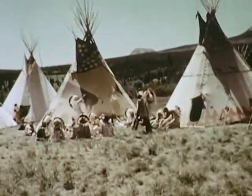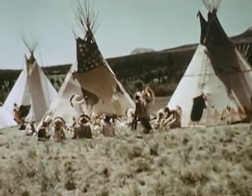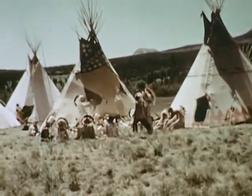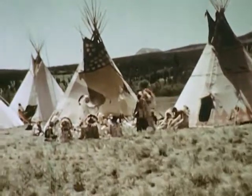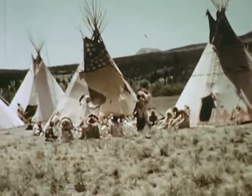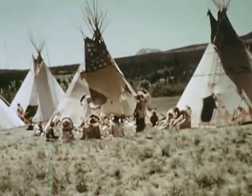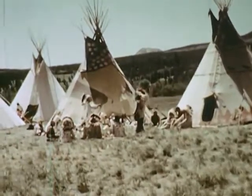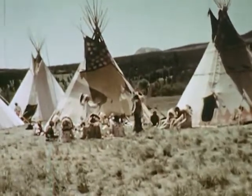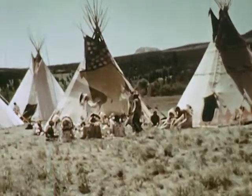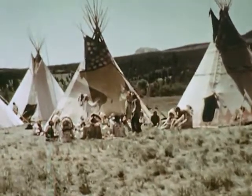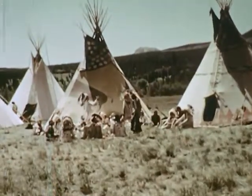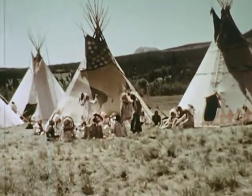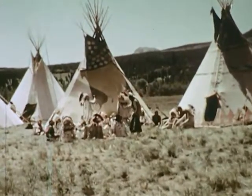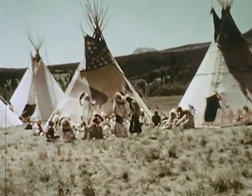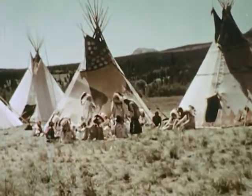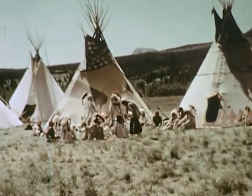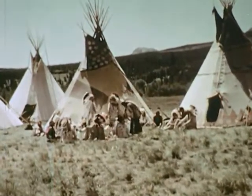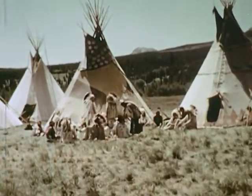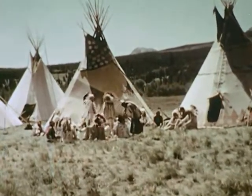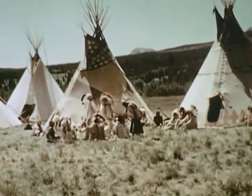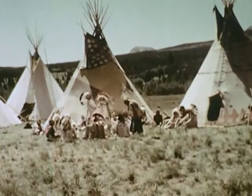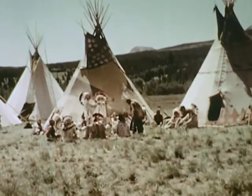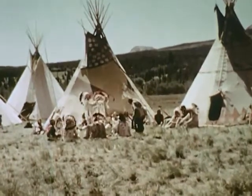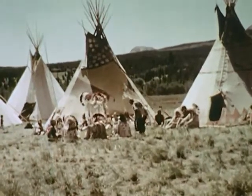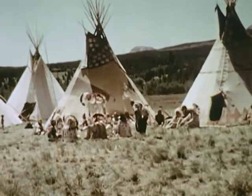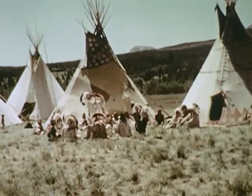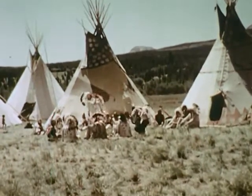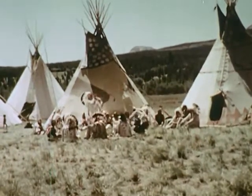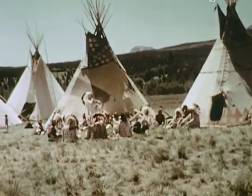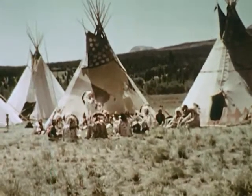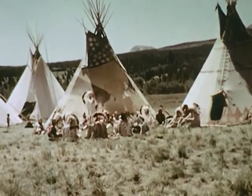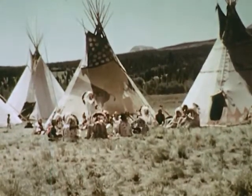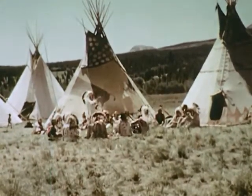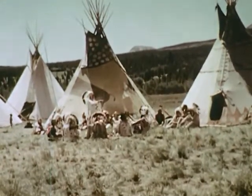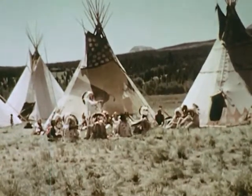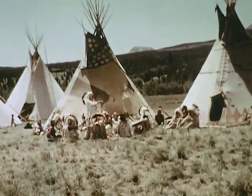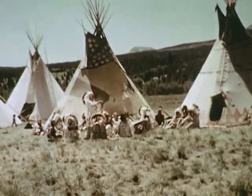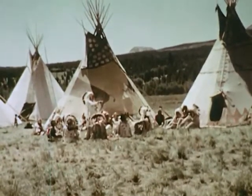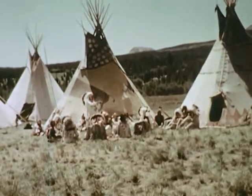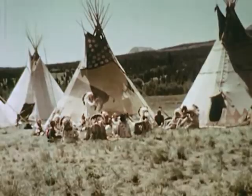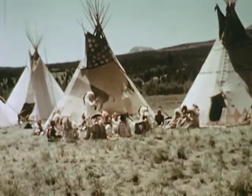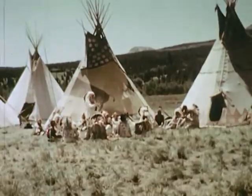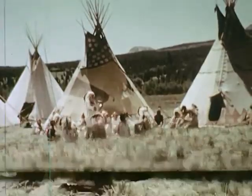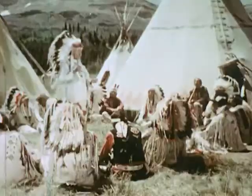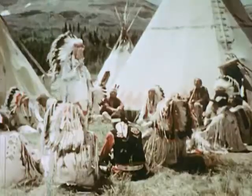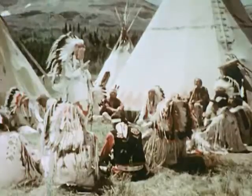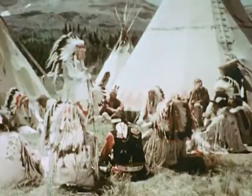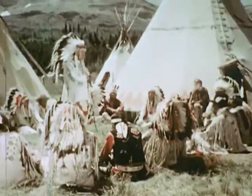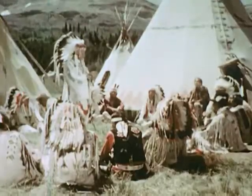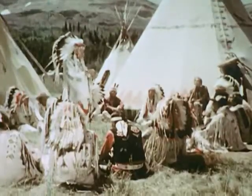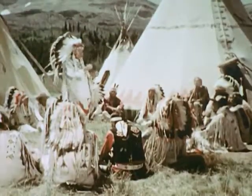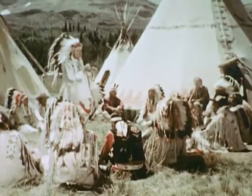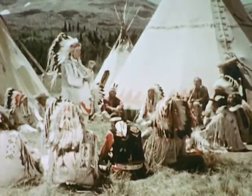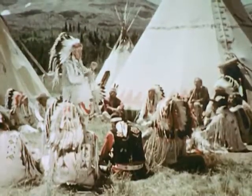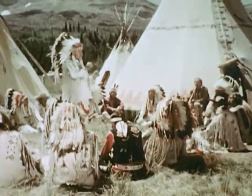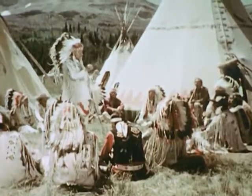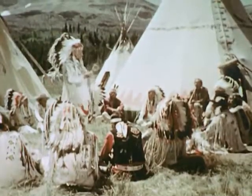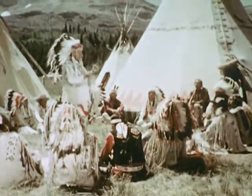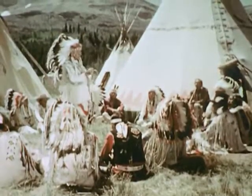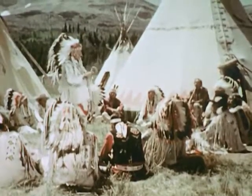Old chiefs sit apart, smoking the pipe in solemn council, trying to meet the new conditions, but mostly